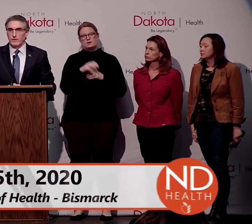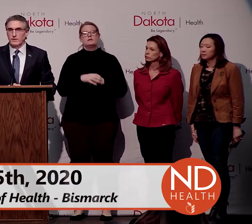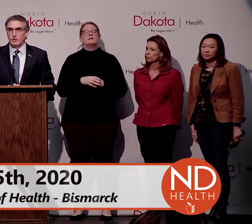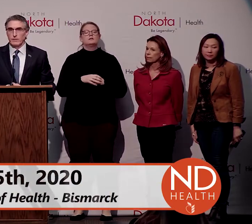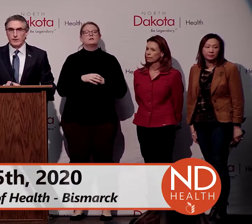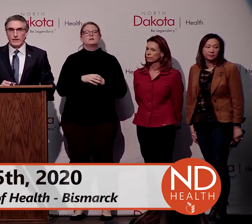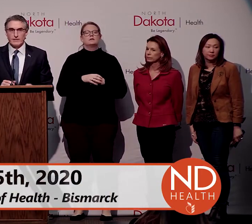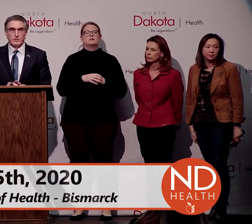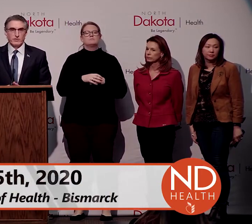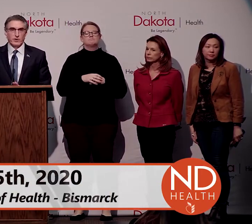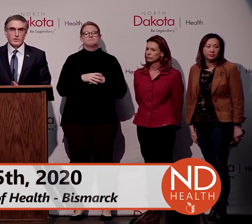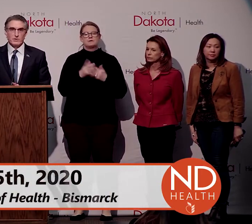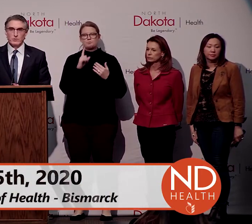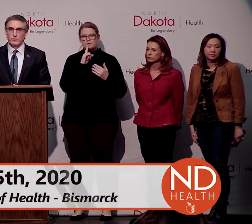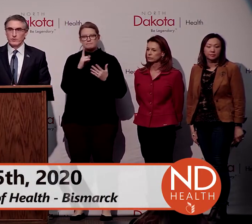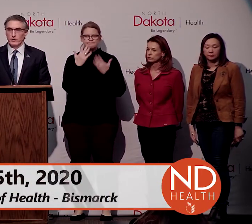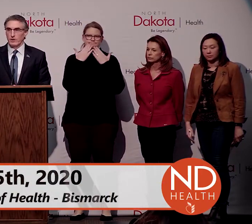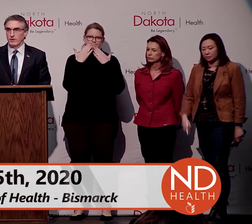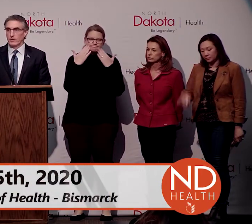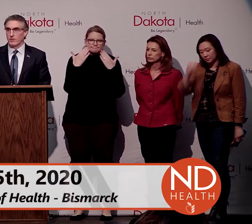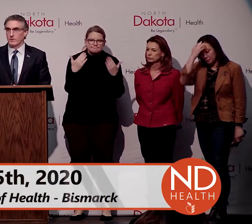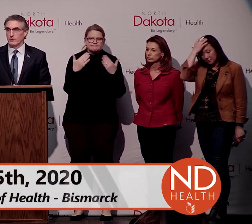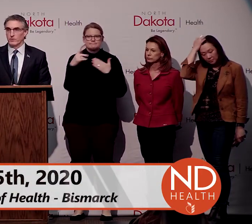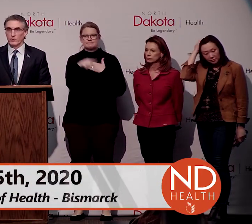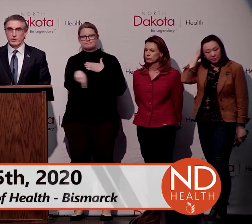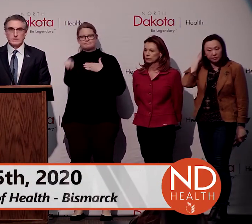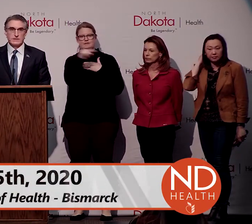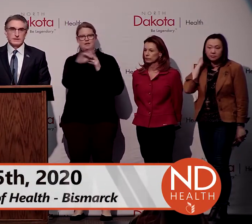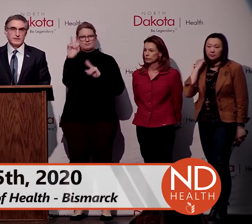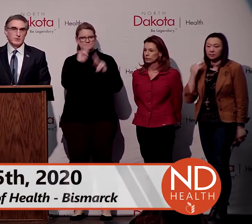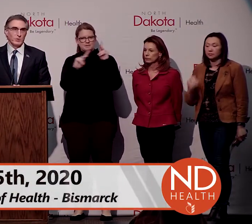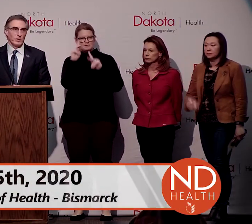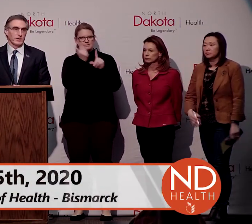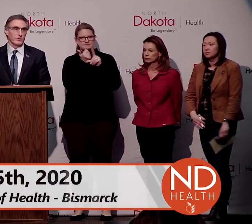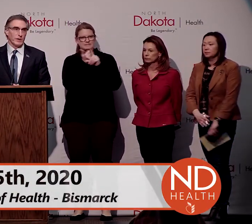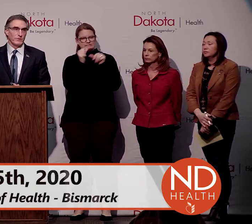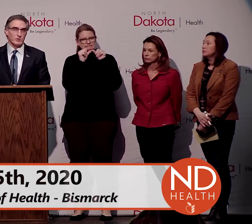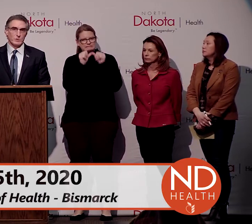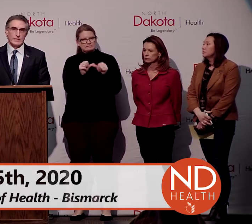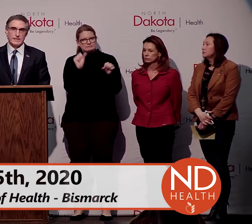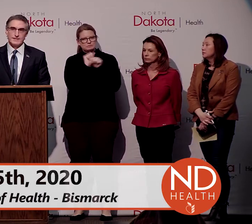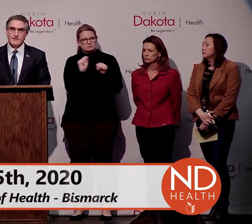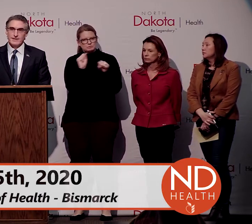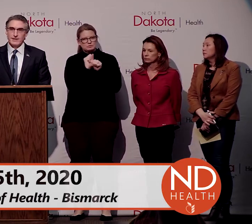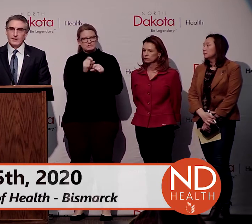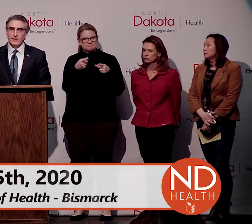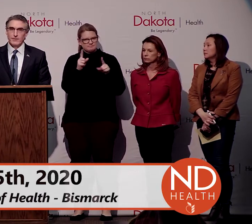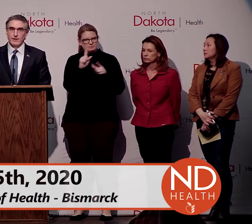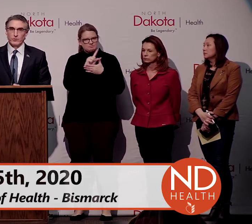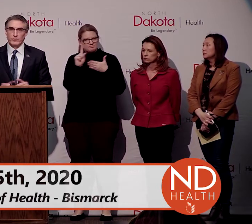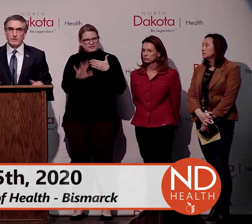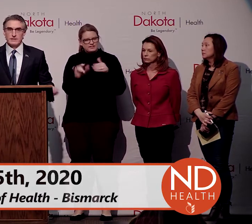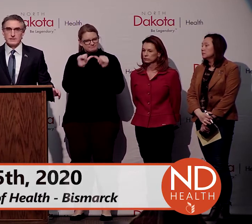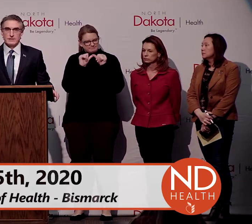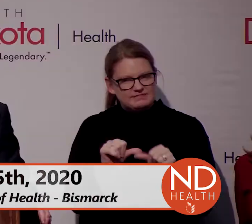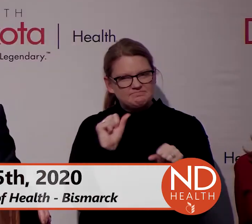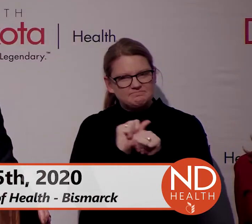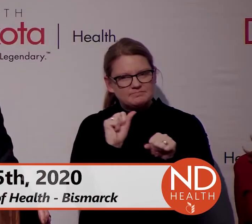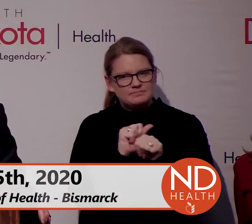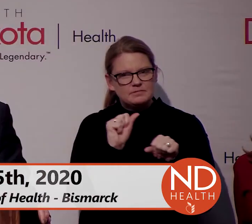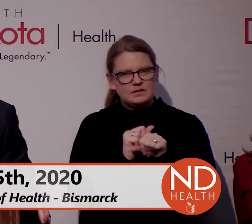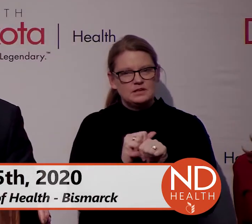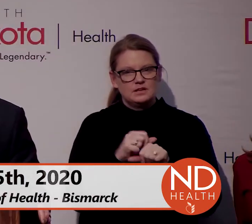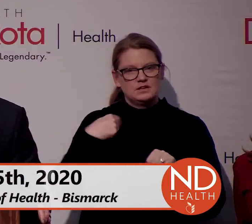want to share my gratitude, as I always do, for all the people that have worked, continue to work throughout this weekend as we face this